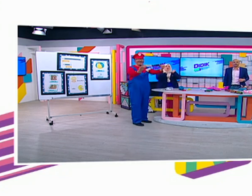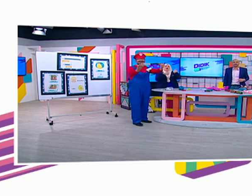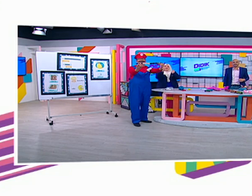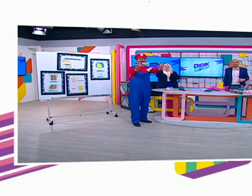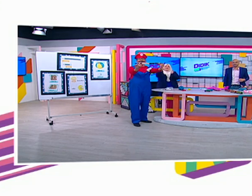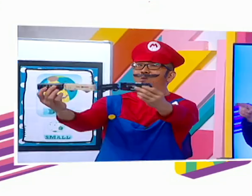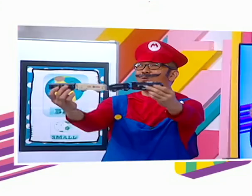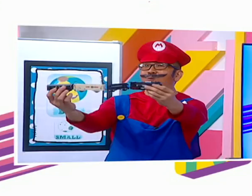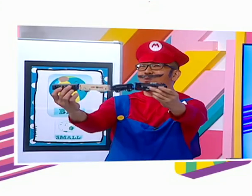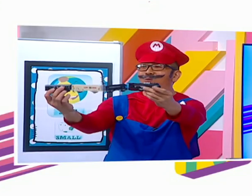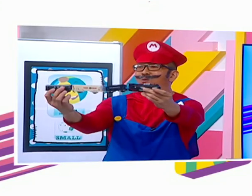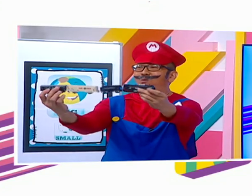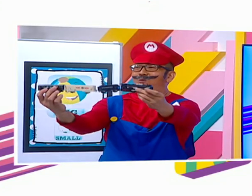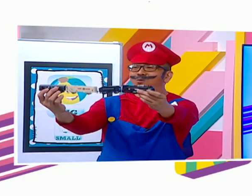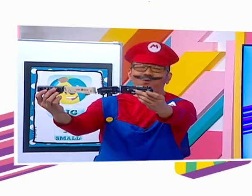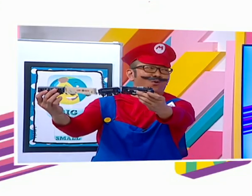help you. Wow.